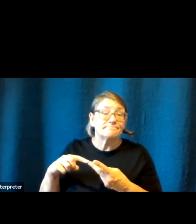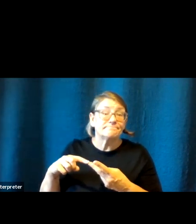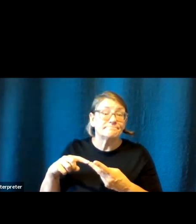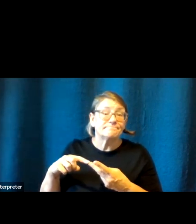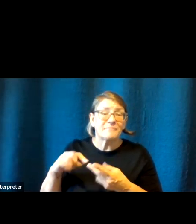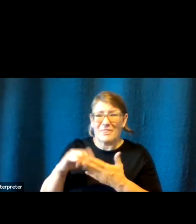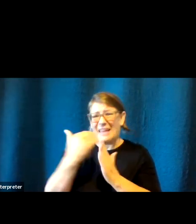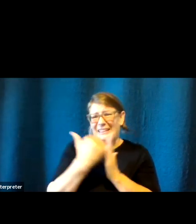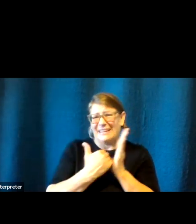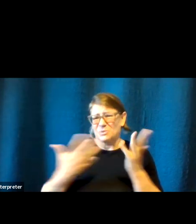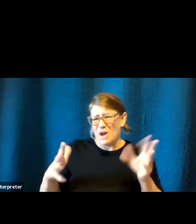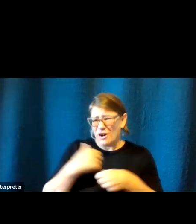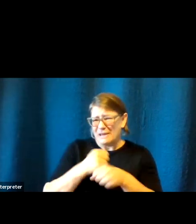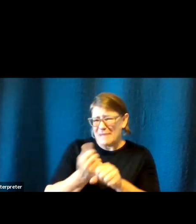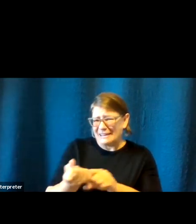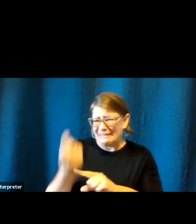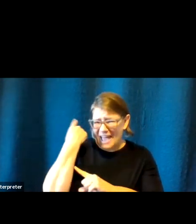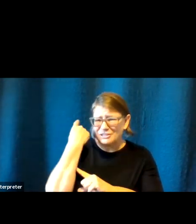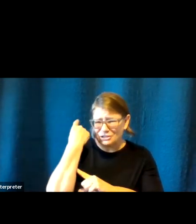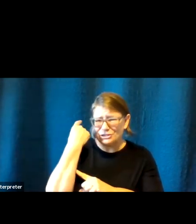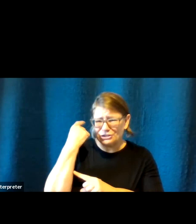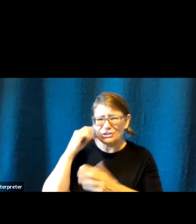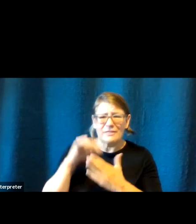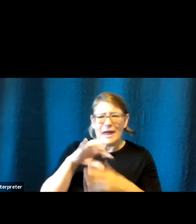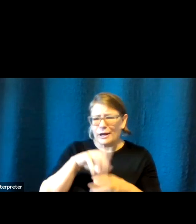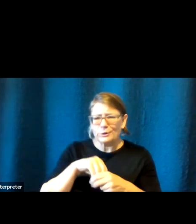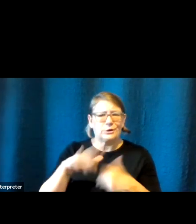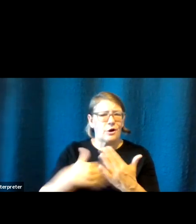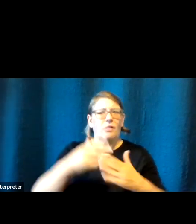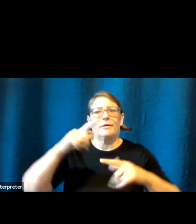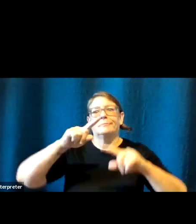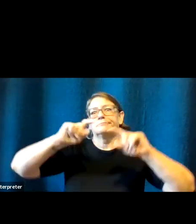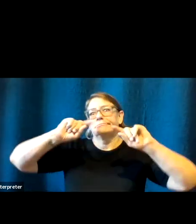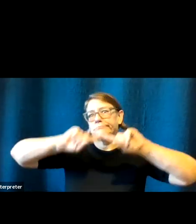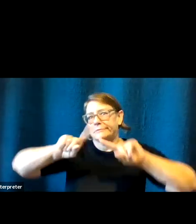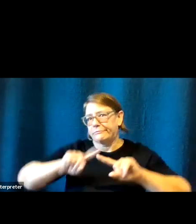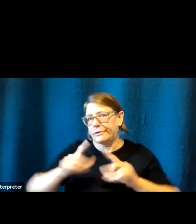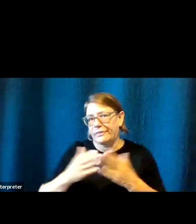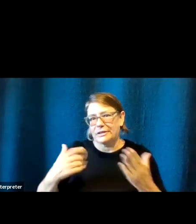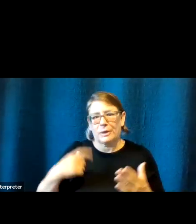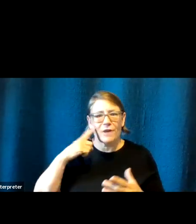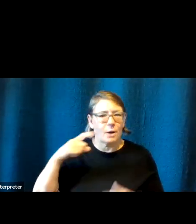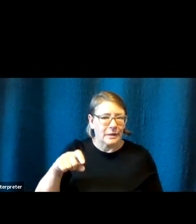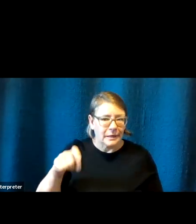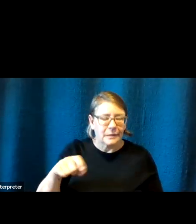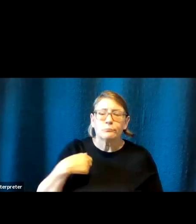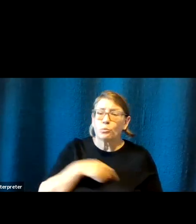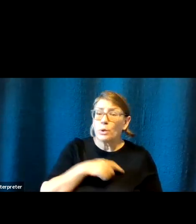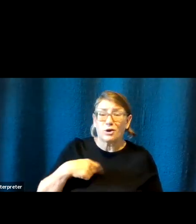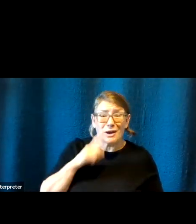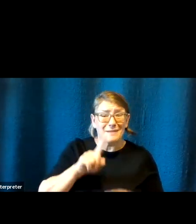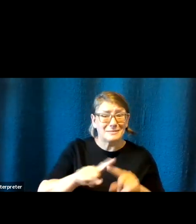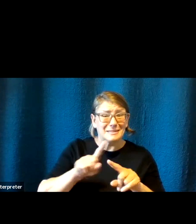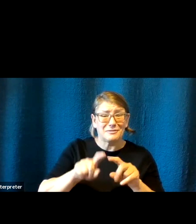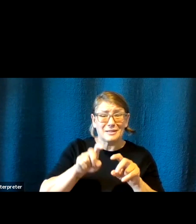that list that we generated last year that had all the many things that we felt were needed. We could have different speakers talk